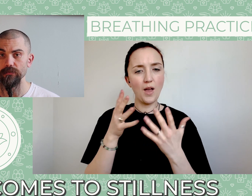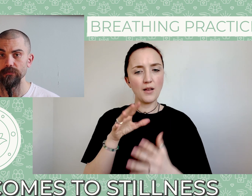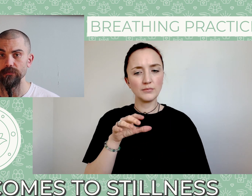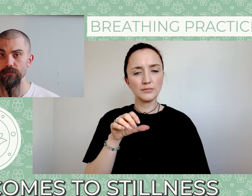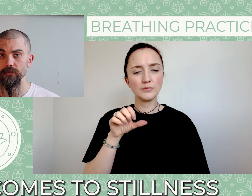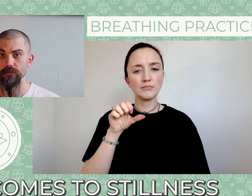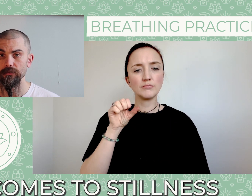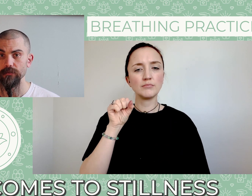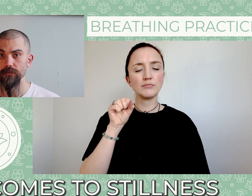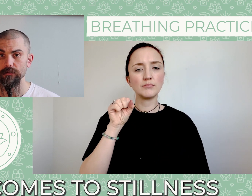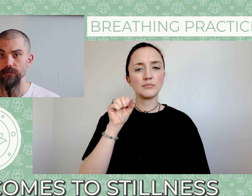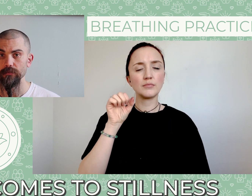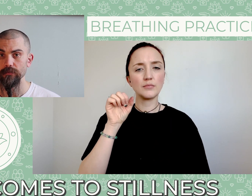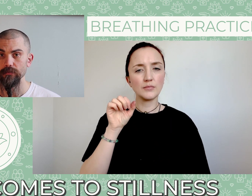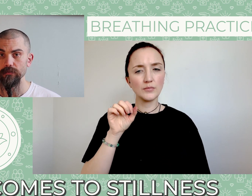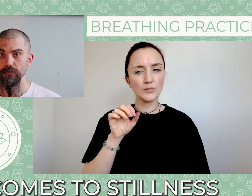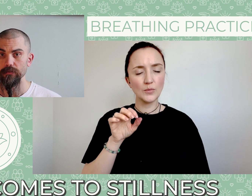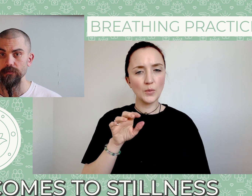stillness.